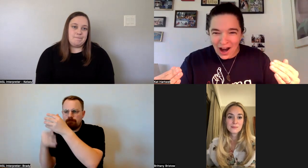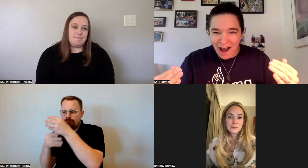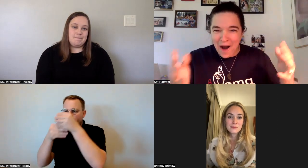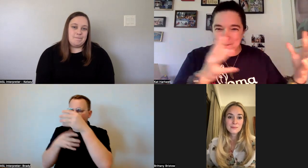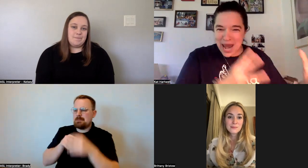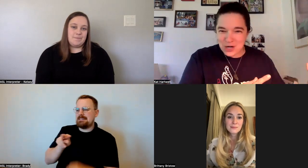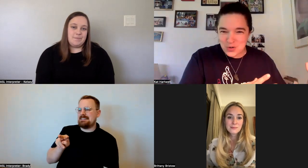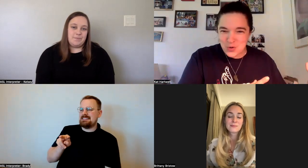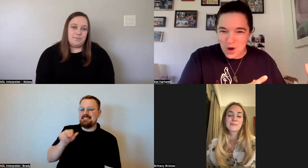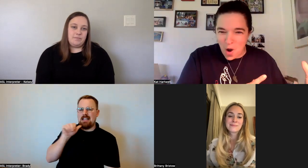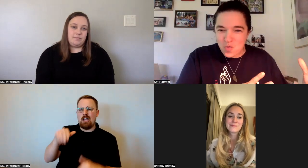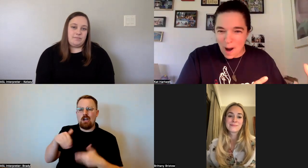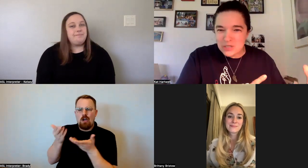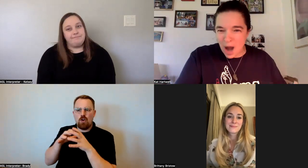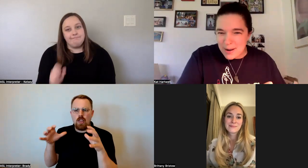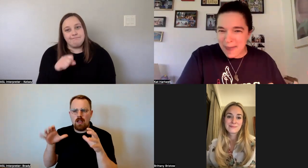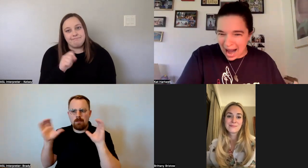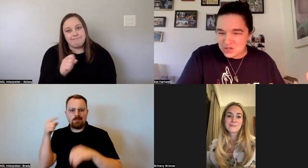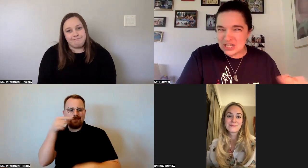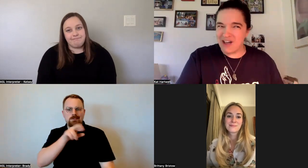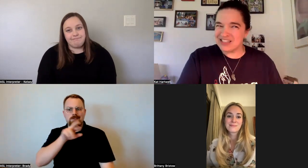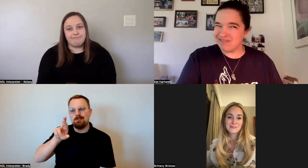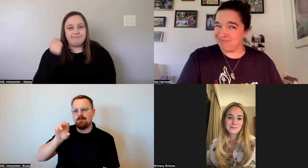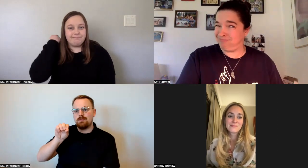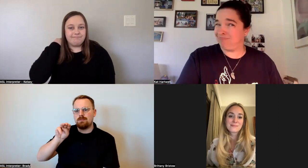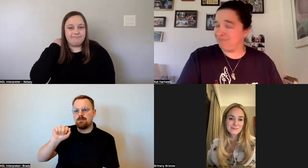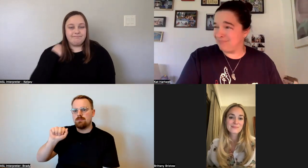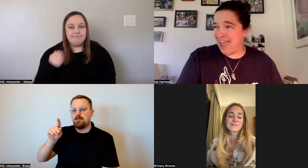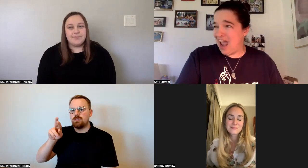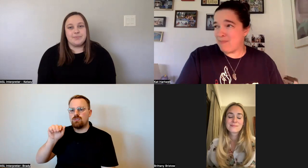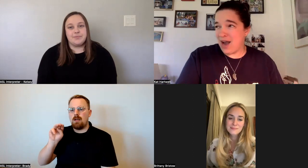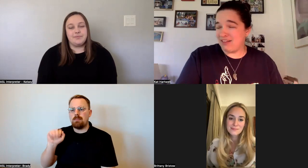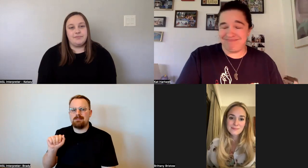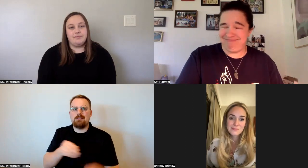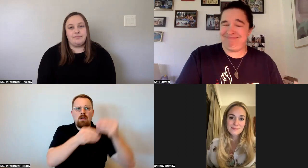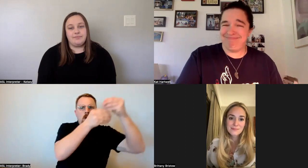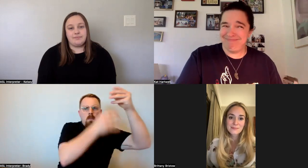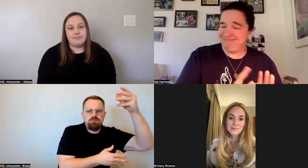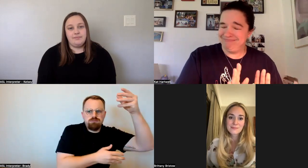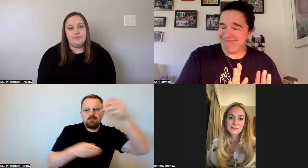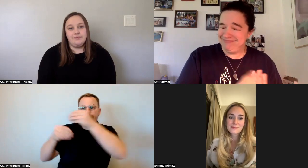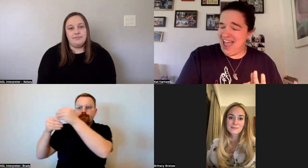offer compared to Mhm. Romadrama packaging. So that I'm not gonna,